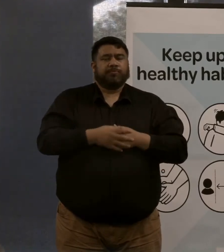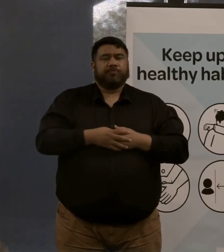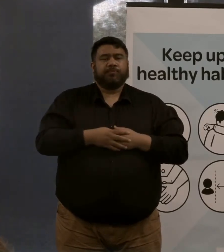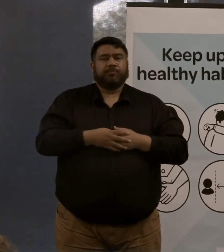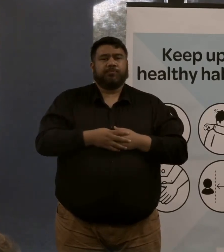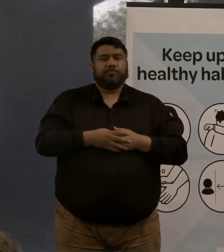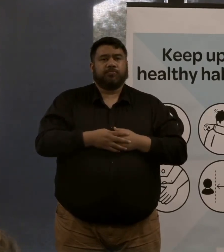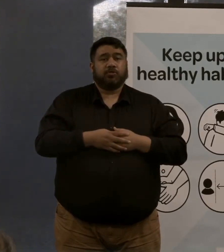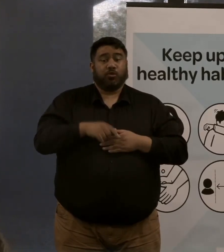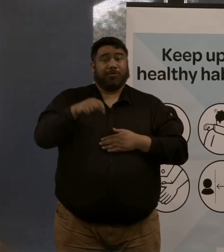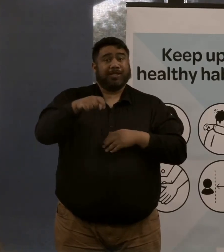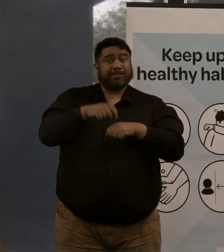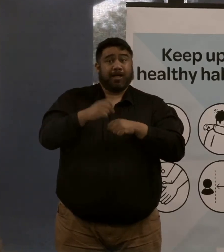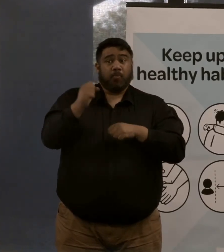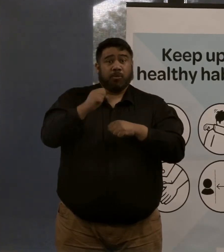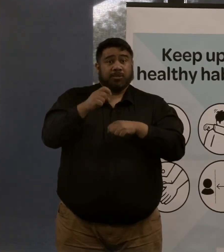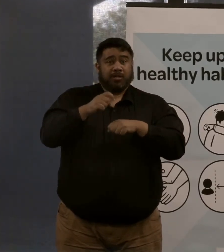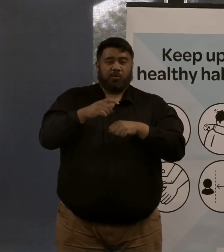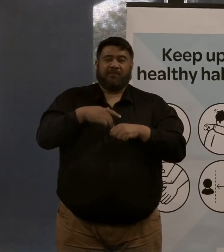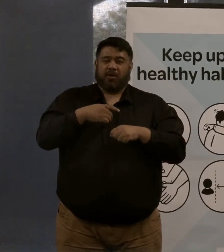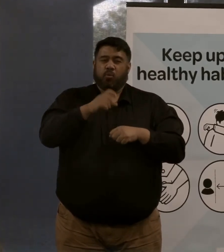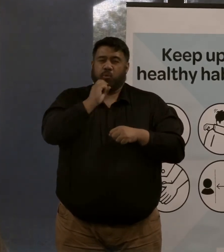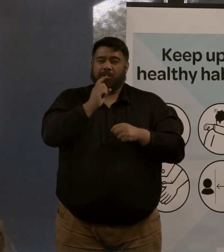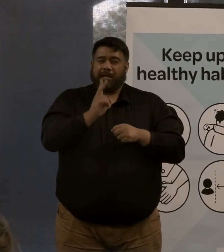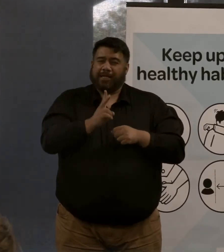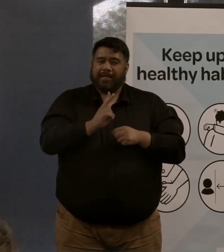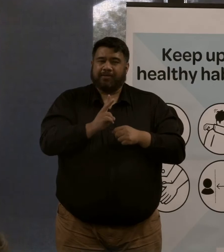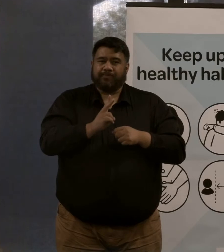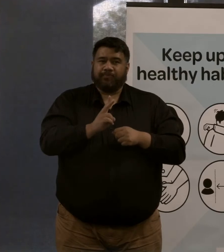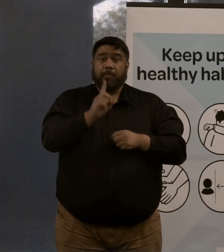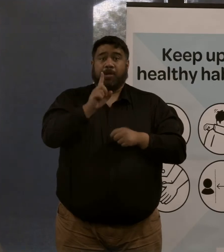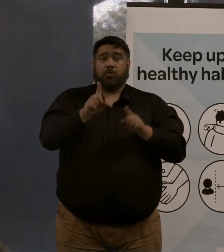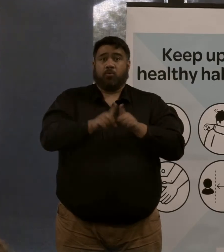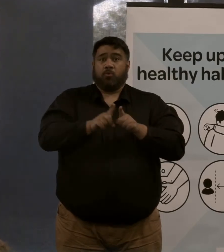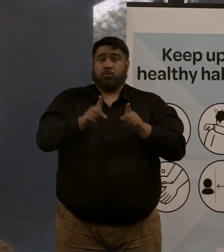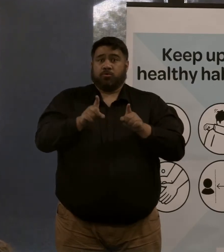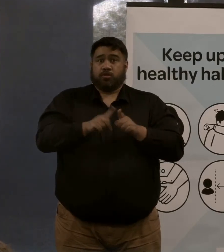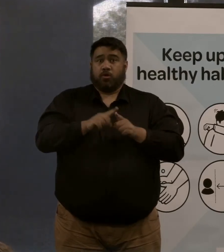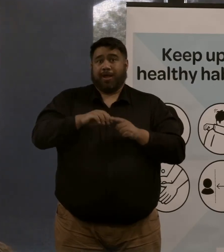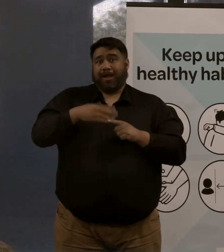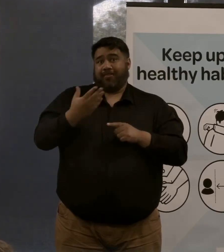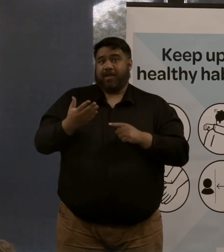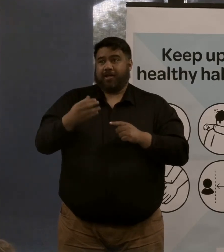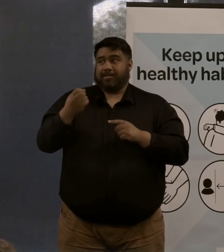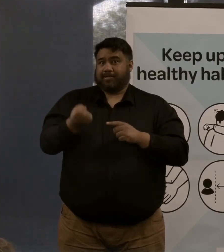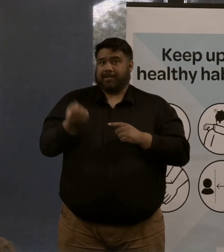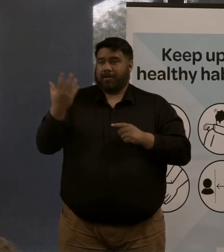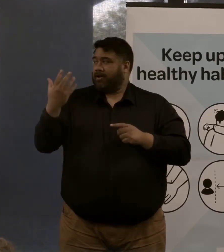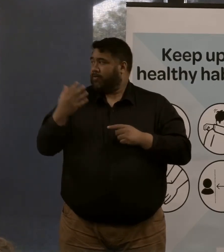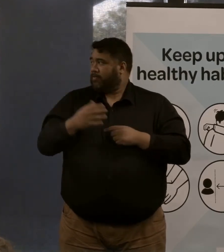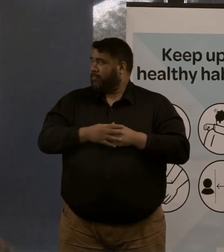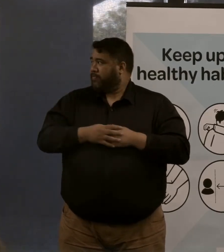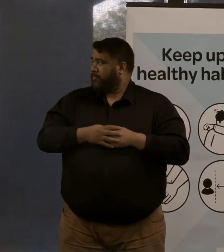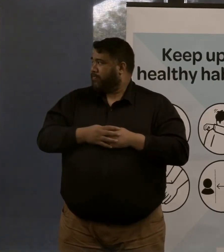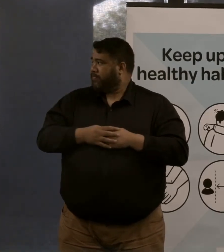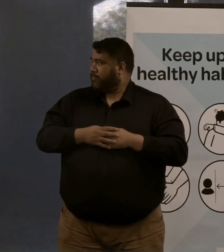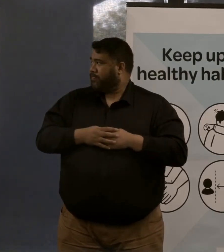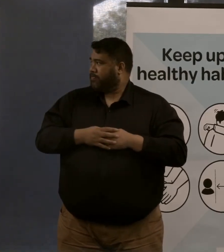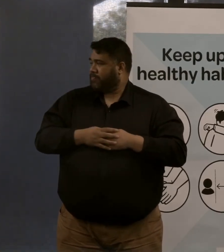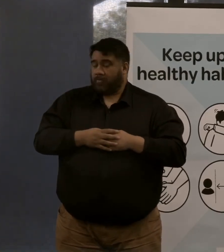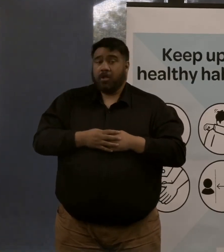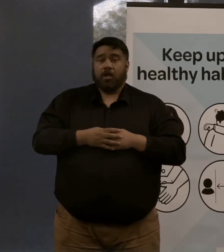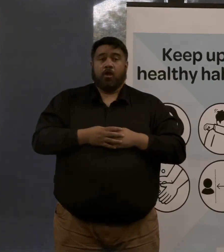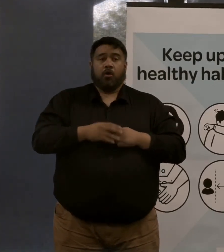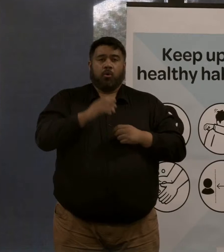were expecting to see that. But what we've also done, and this is the next slide, is we've modelled that